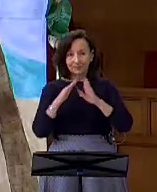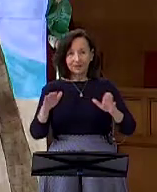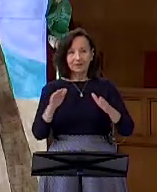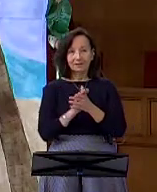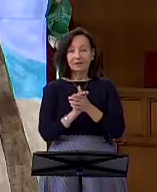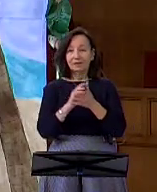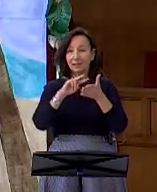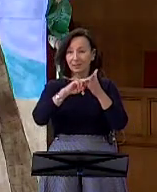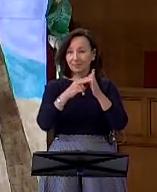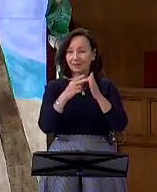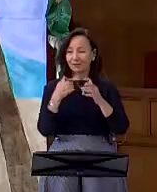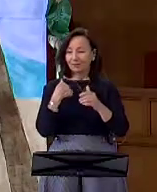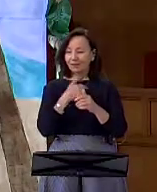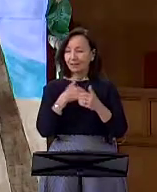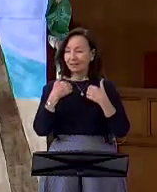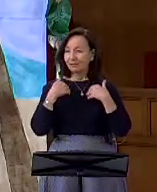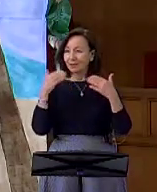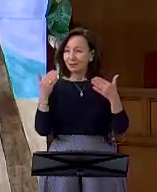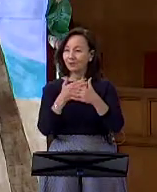It means that we have a new life